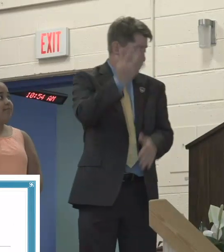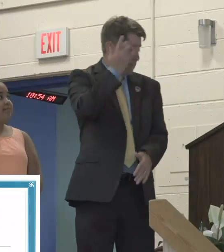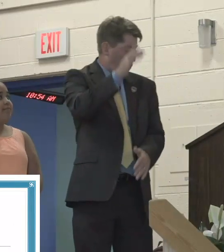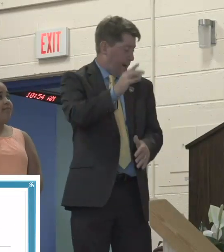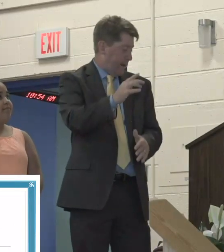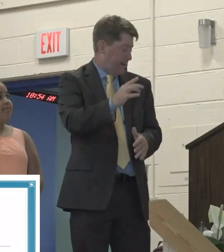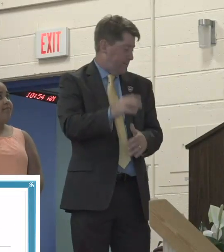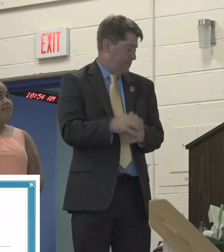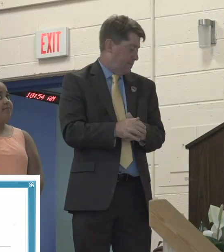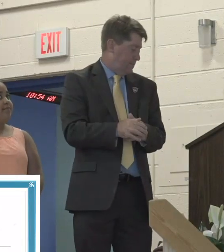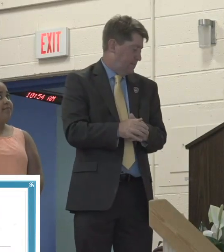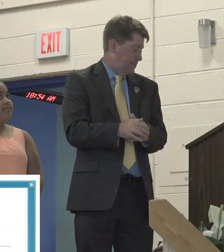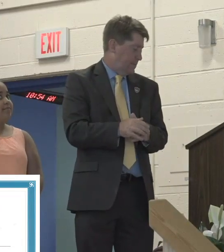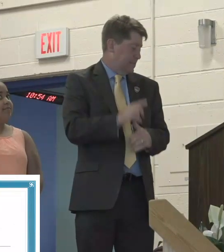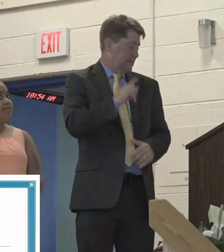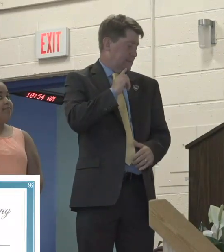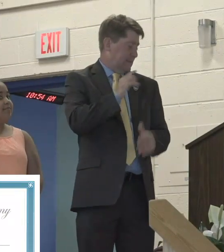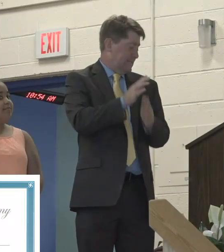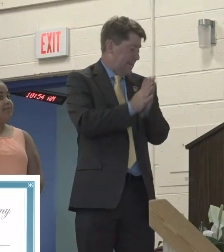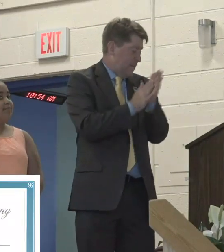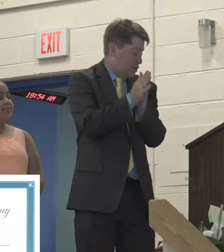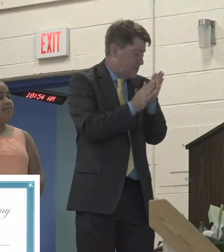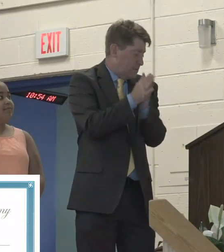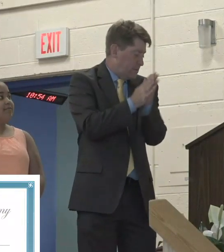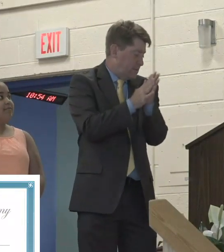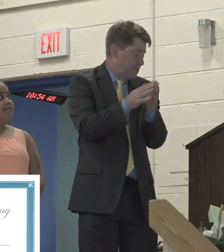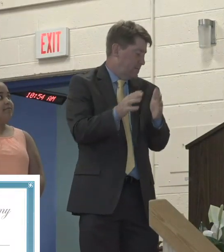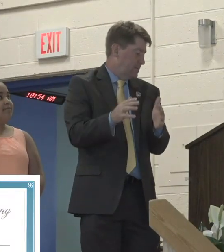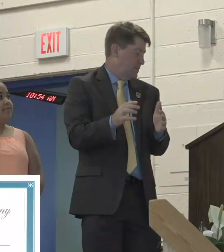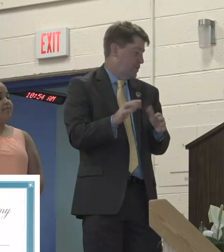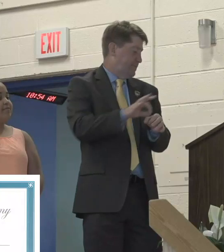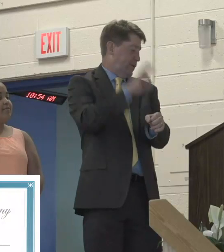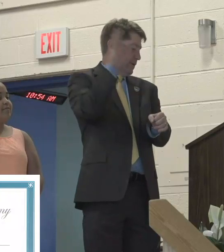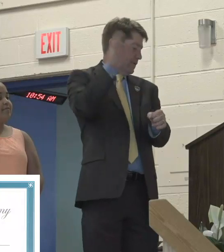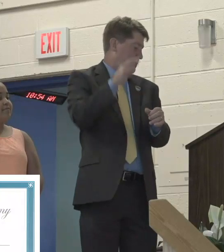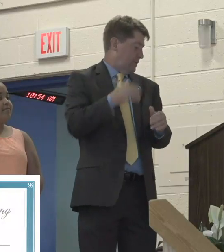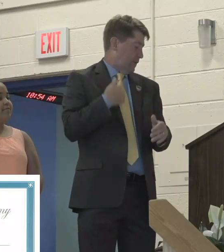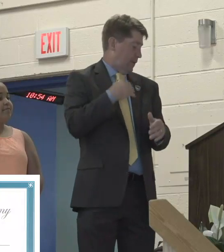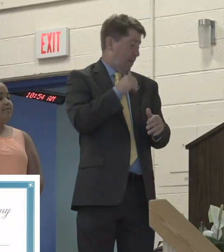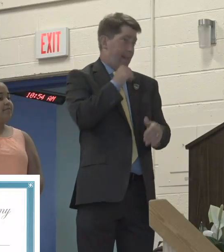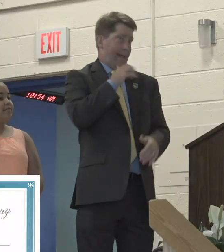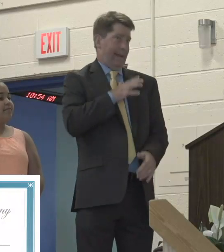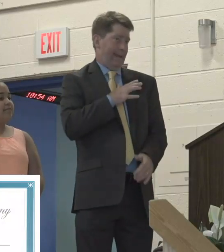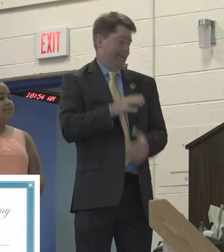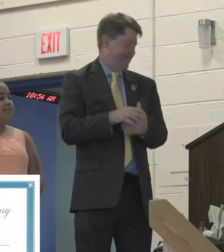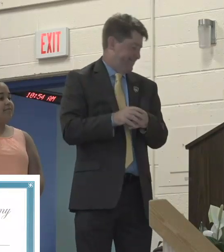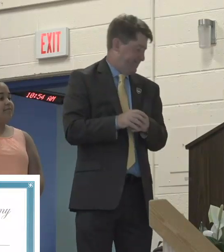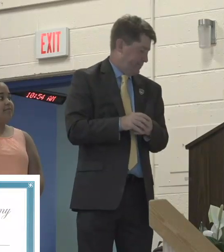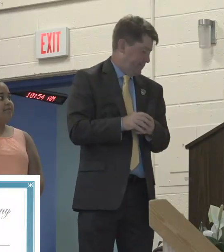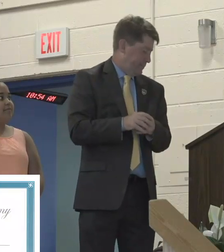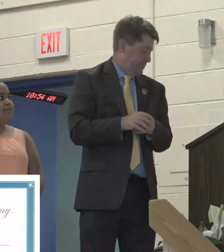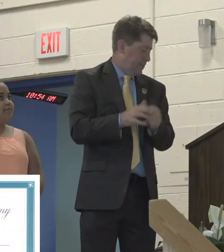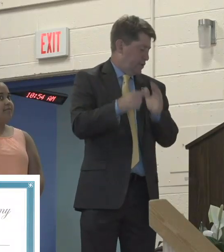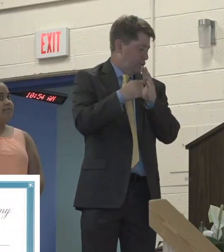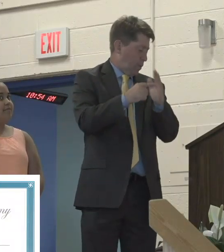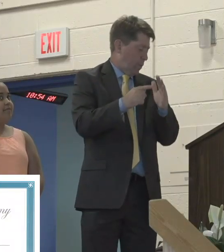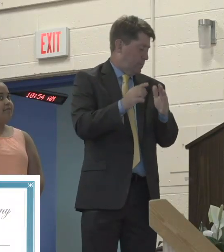This person is bright, has shown dedication and great spirit. She